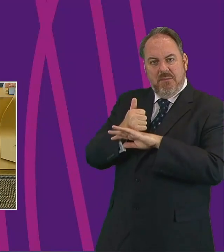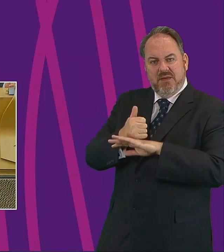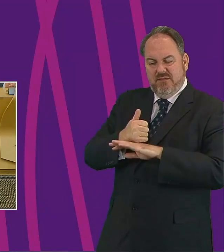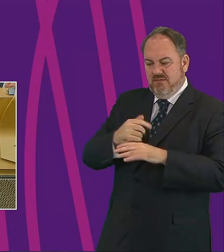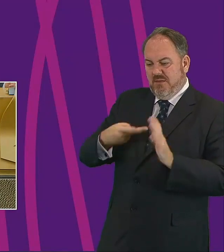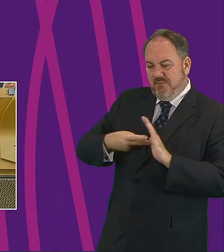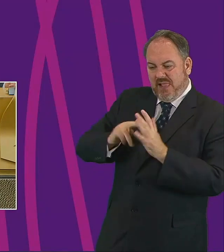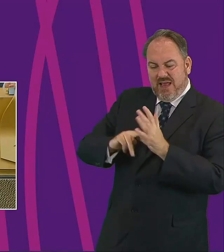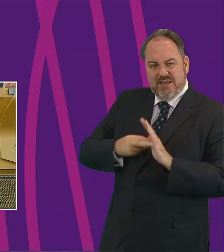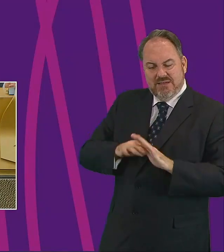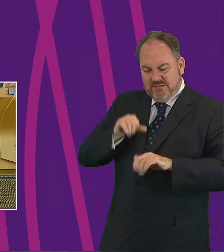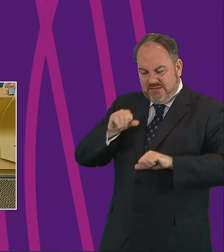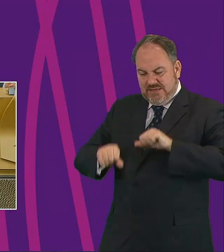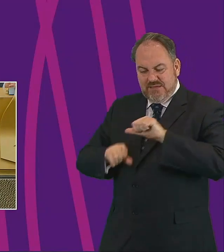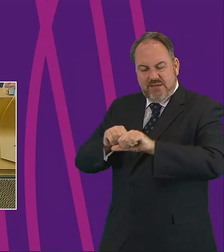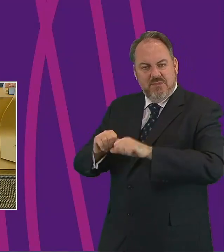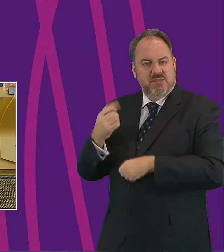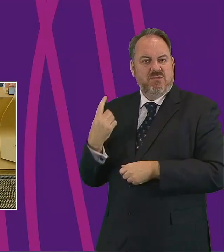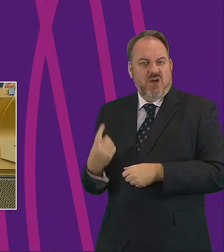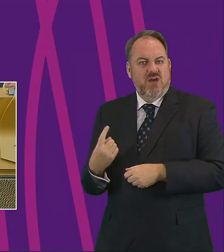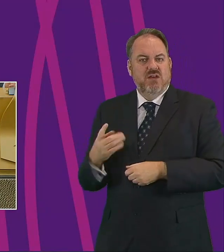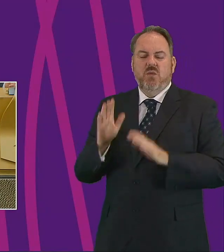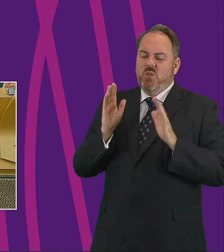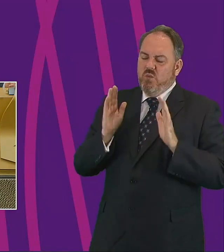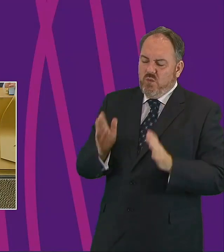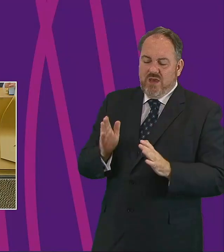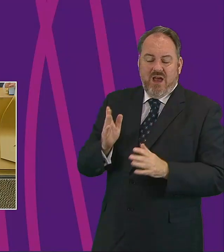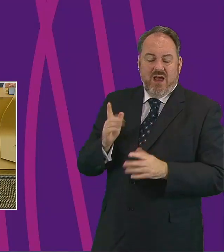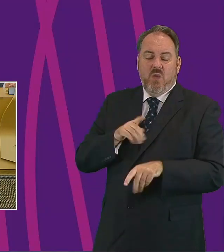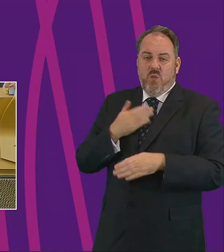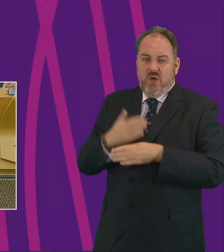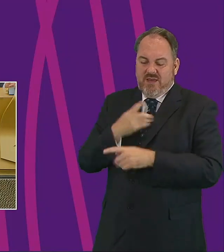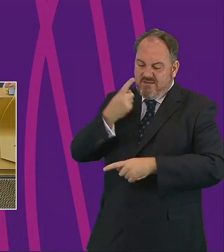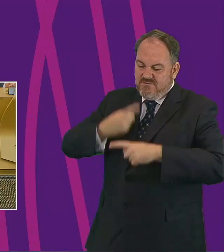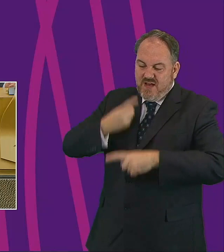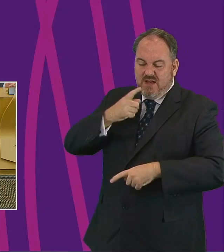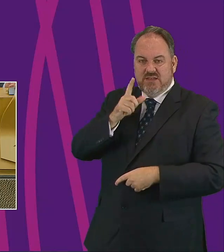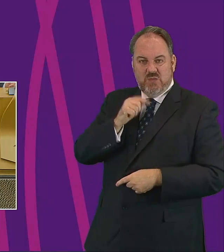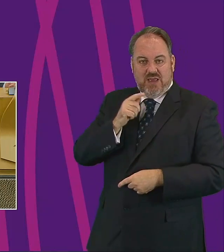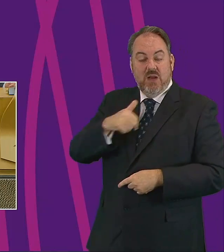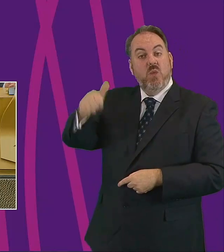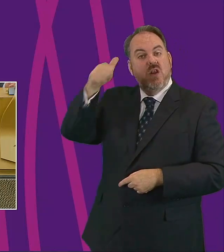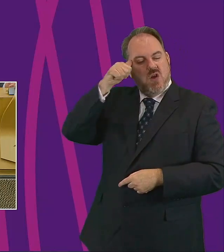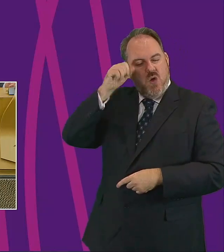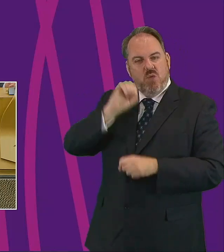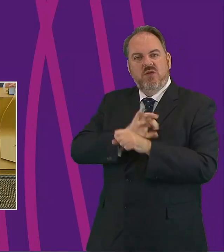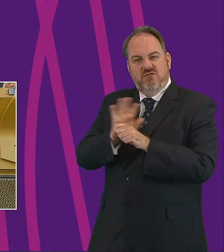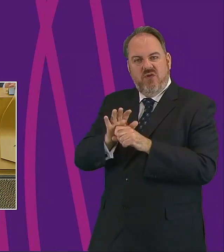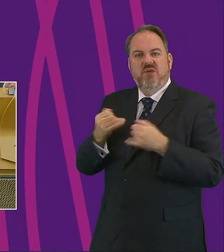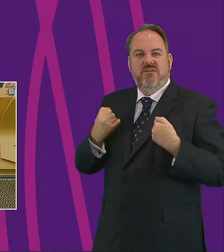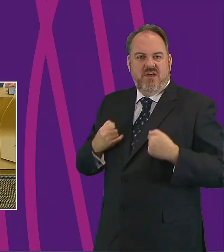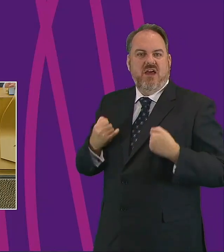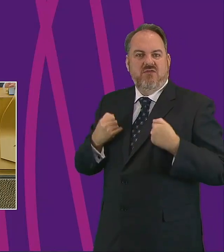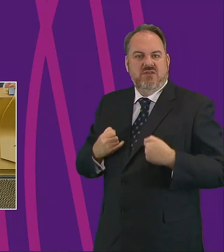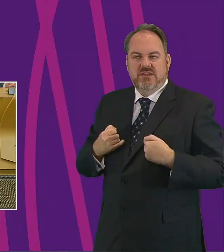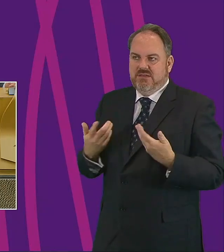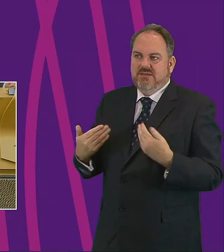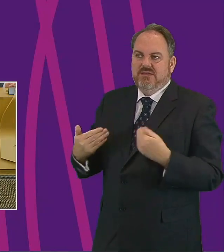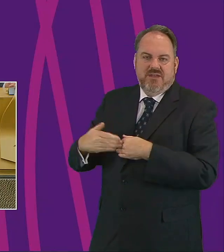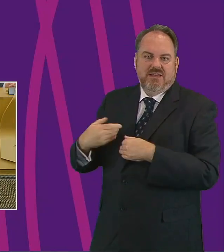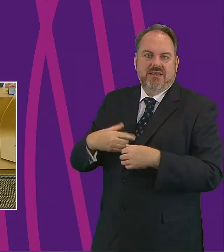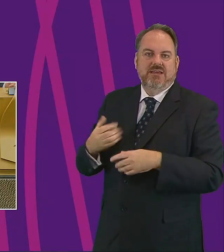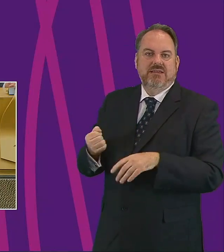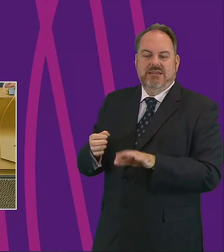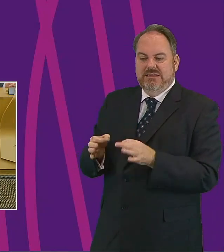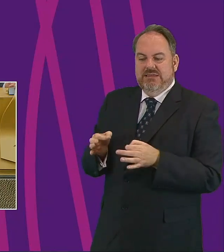that, that is the quickest timetable on which we can do that, given the COVID challenges. But criticising us for taking a couple of